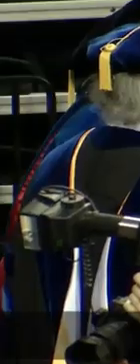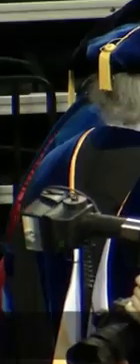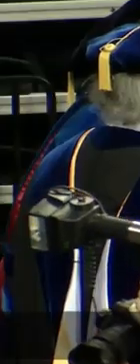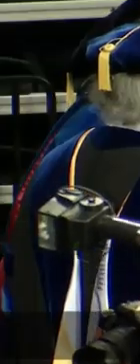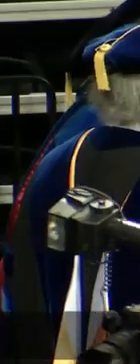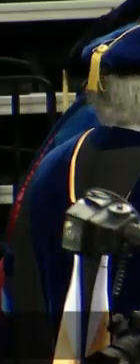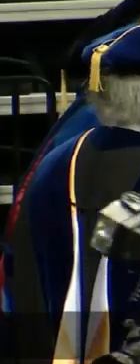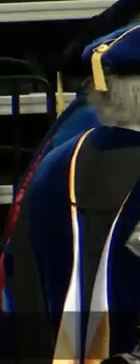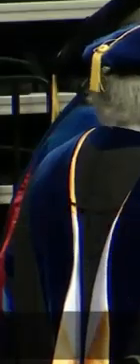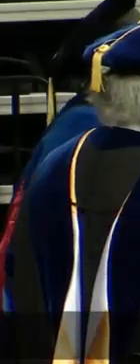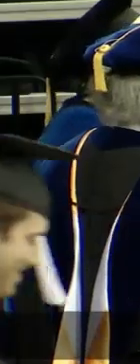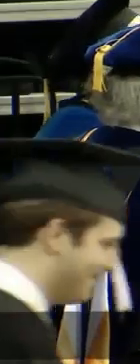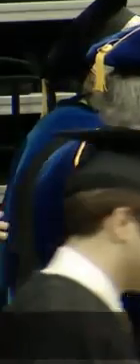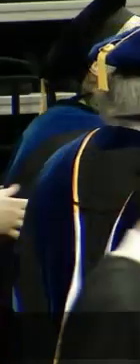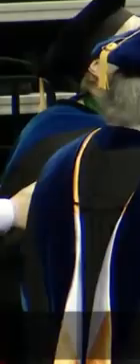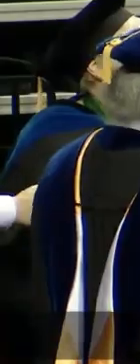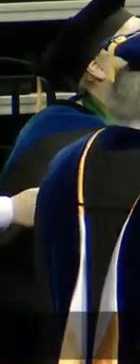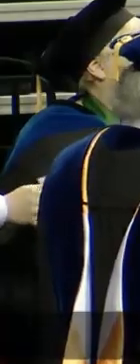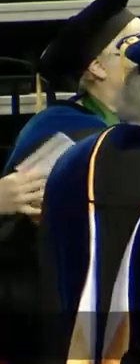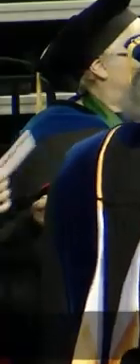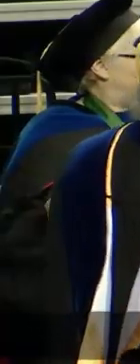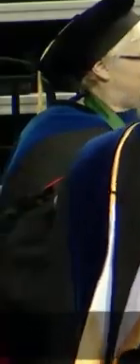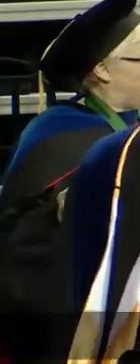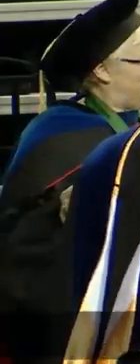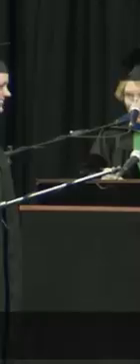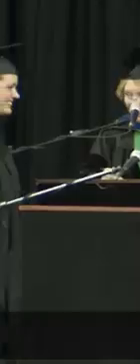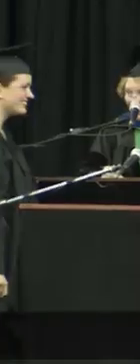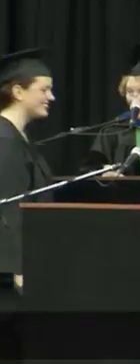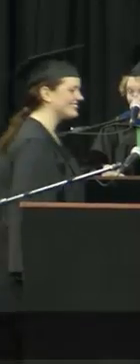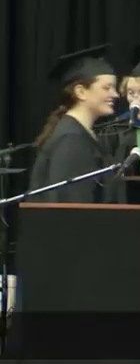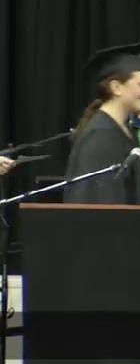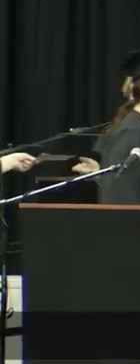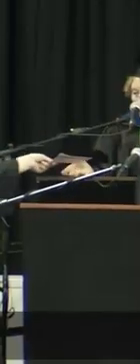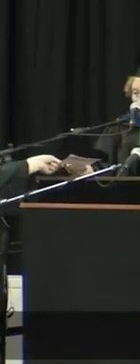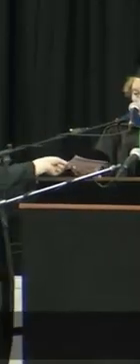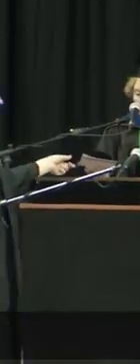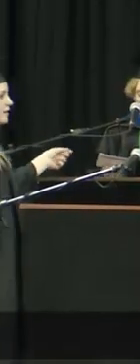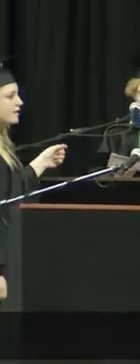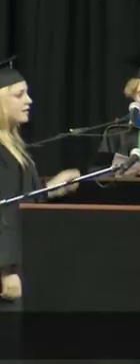Paige Paniger. Jessica Dvorak.